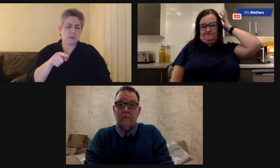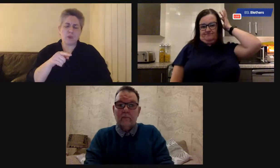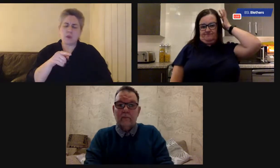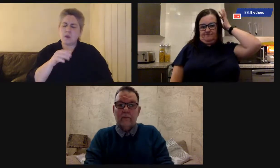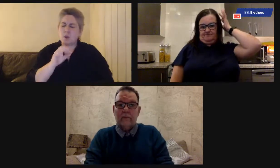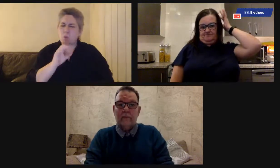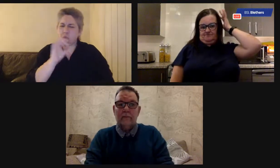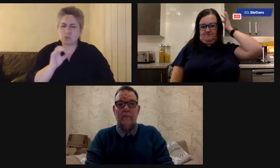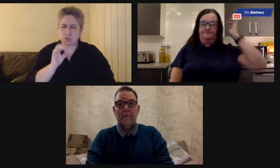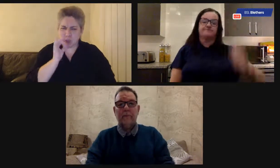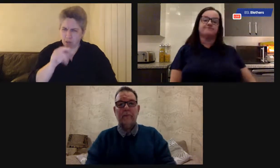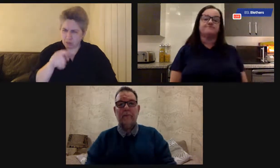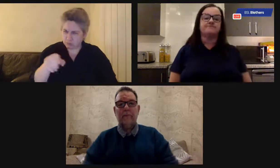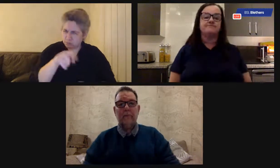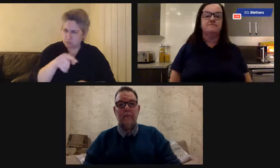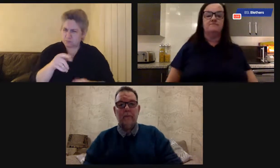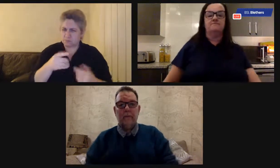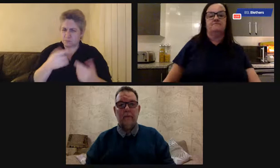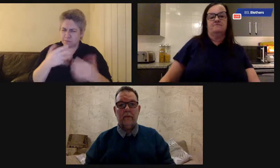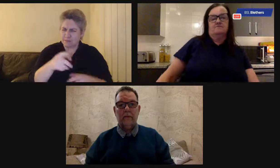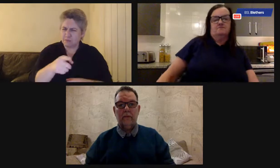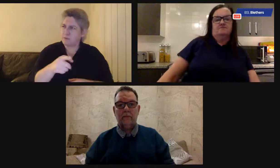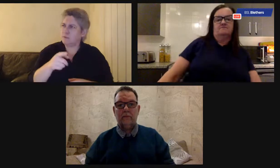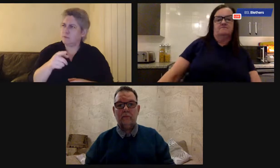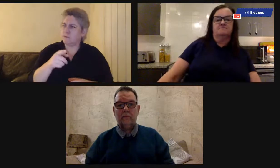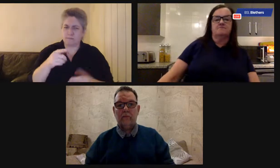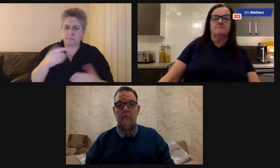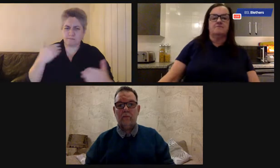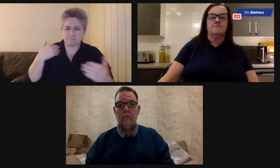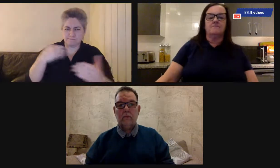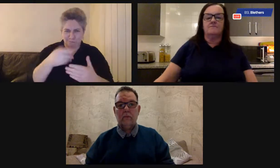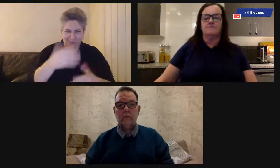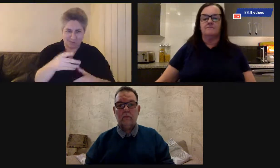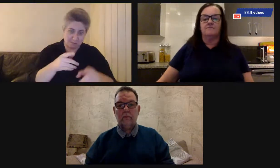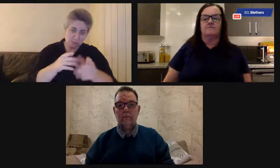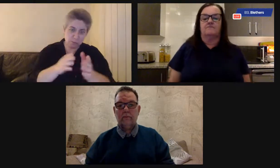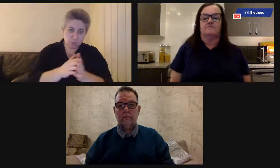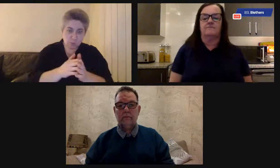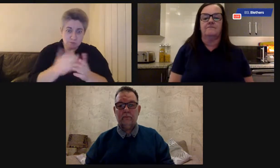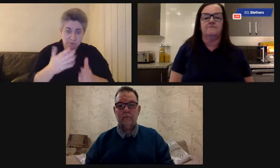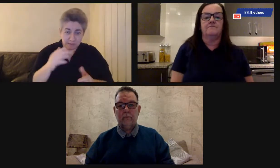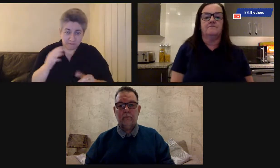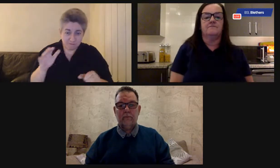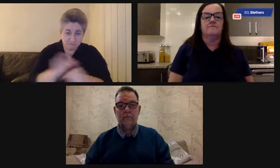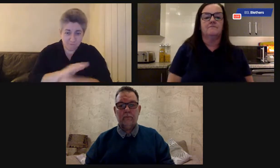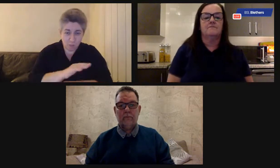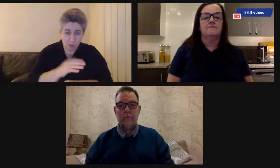been texting me in questions as well. So I have a question for you.